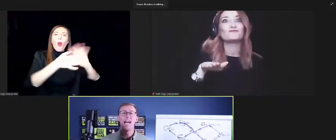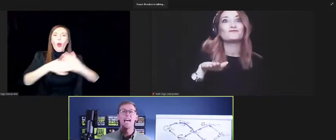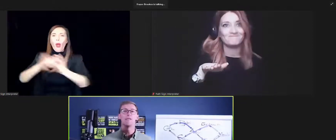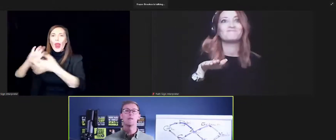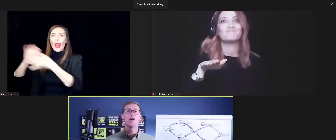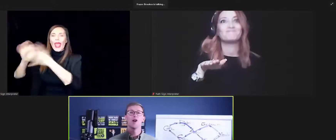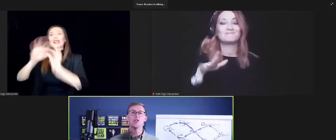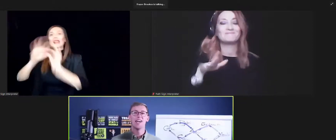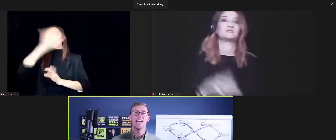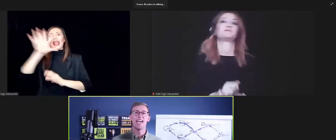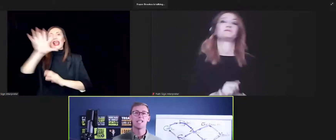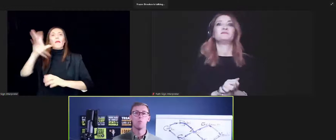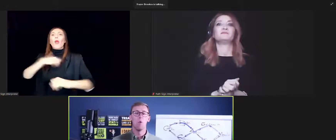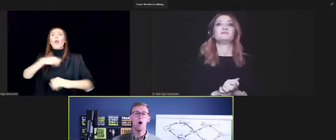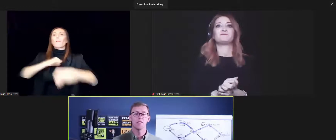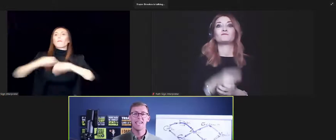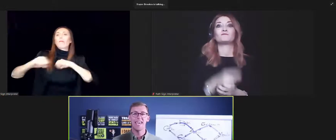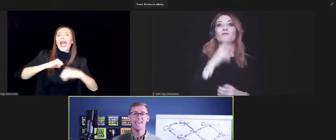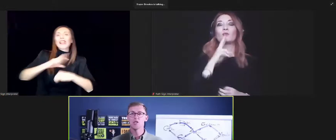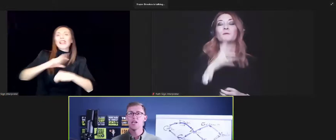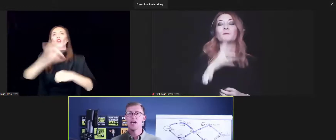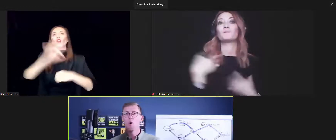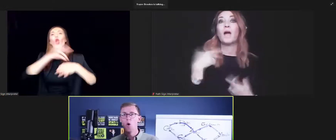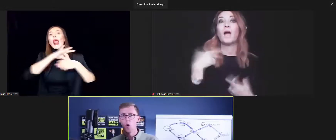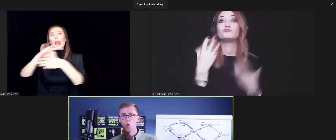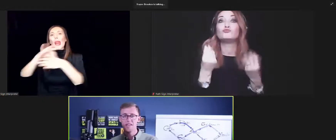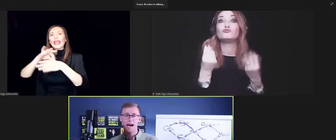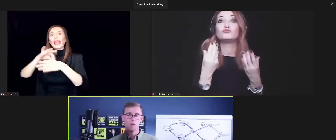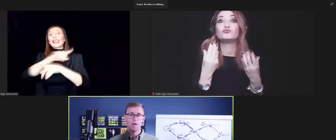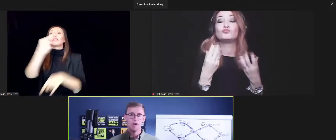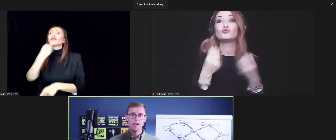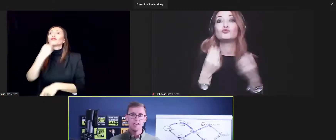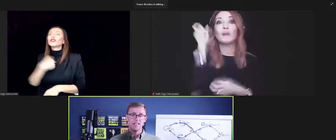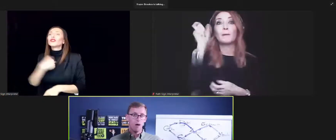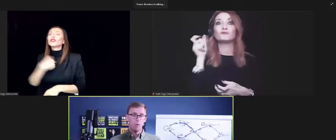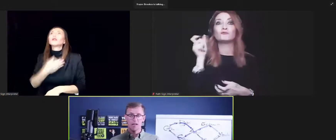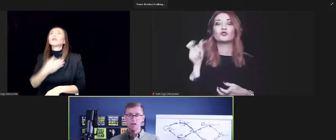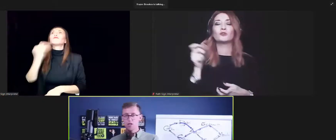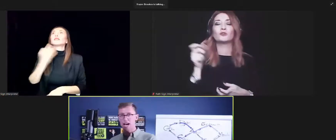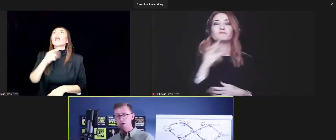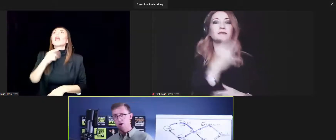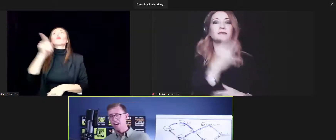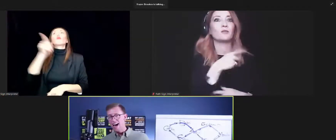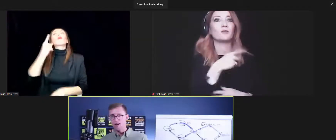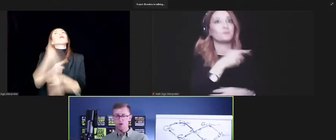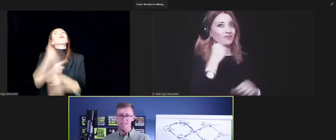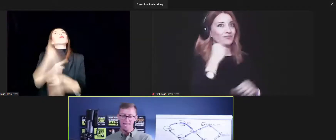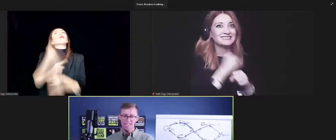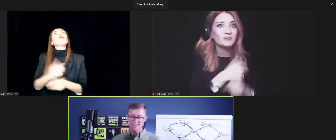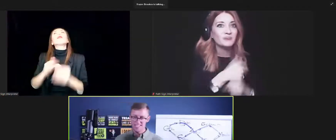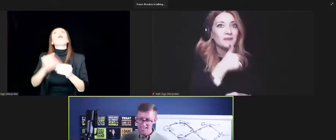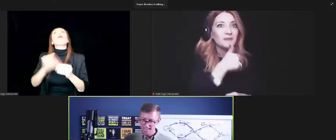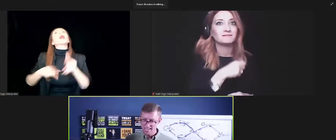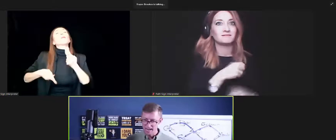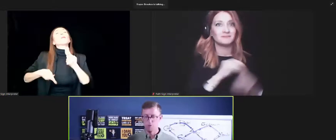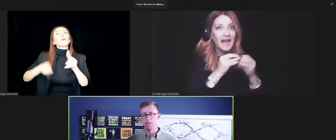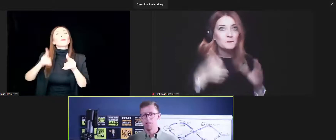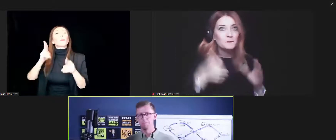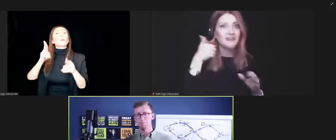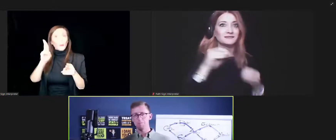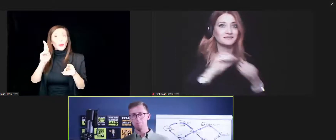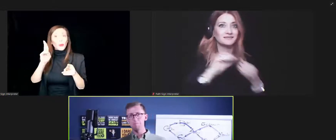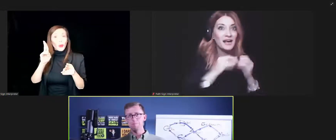more? It's because it's what kills all the doubt. Doubt kills action. Action kills doubt.